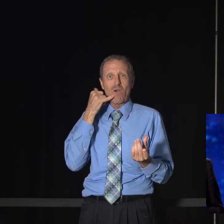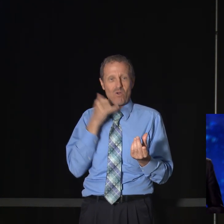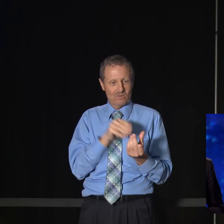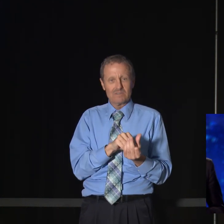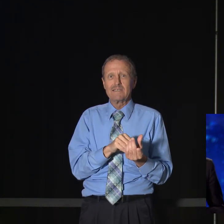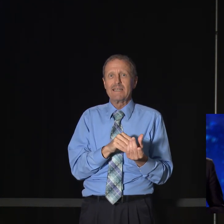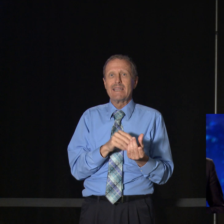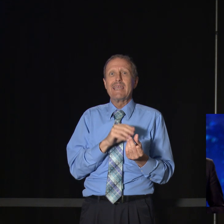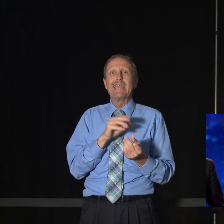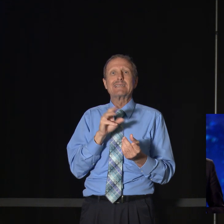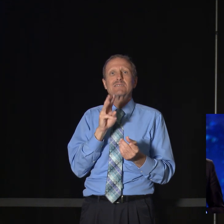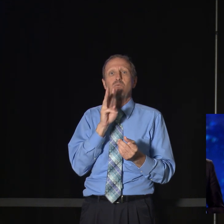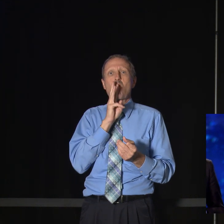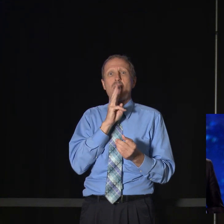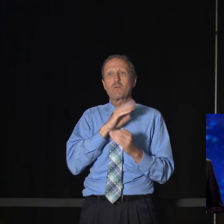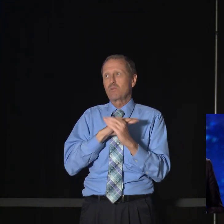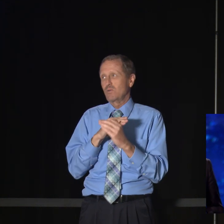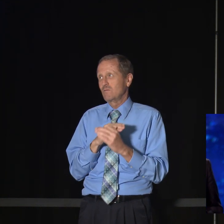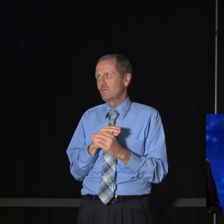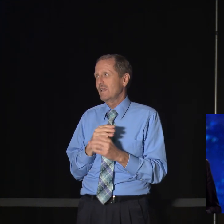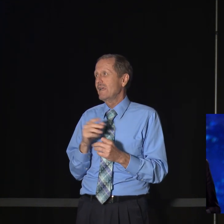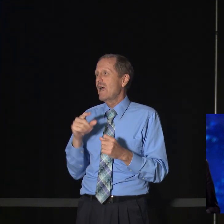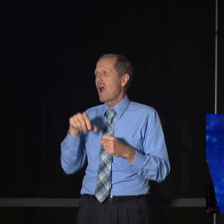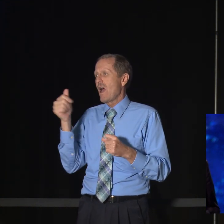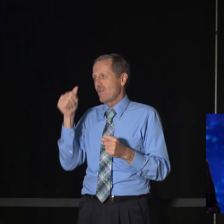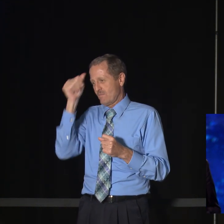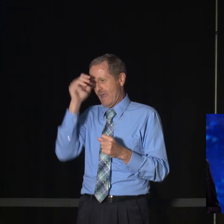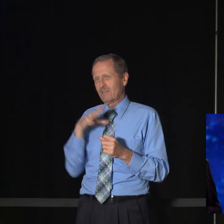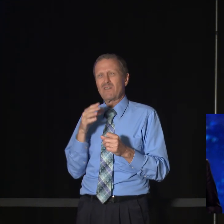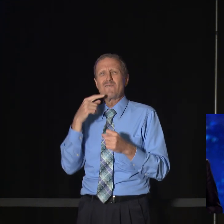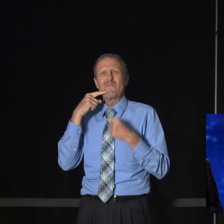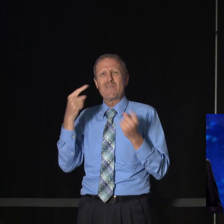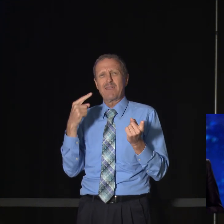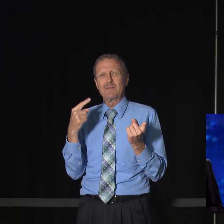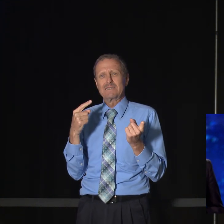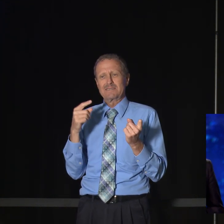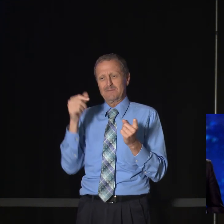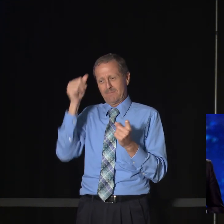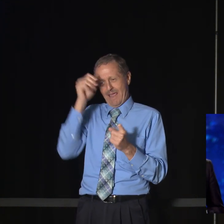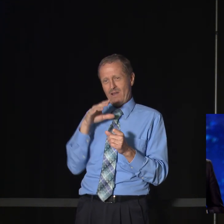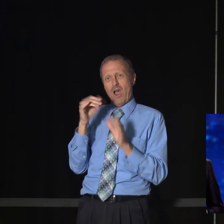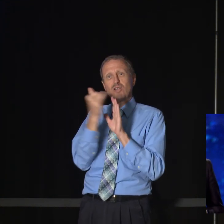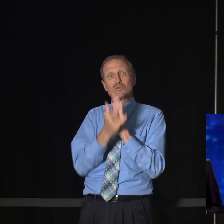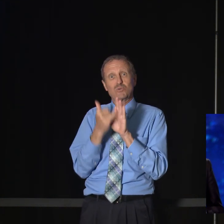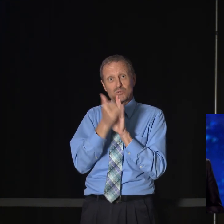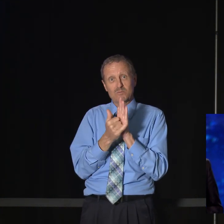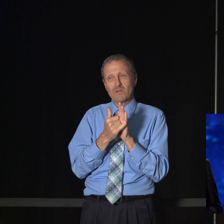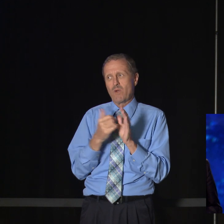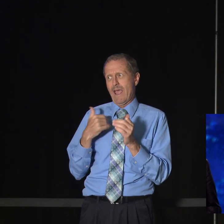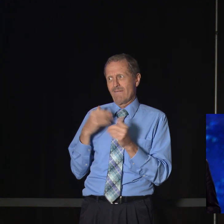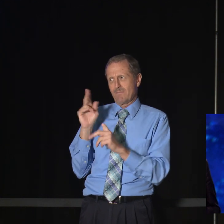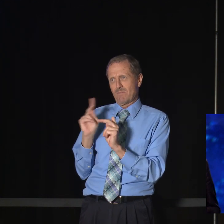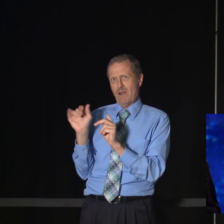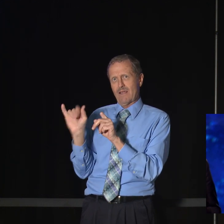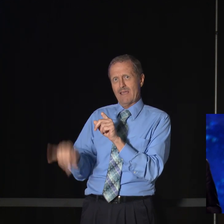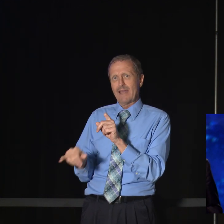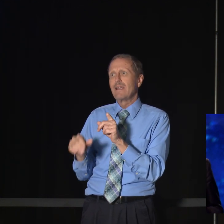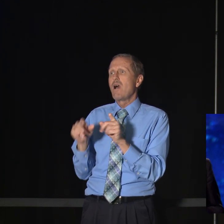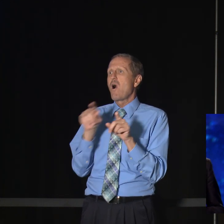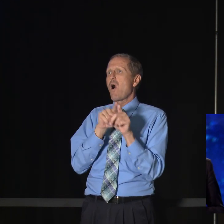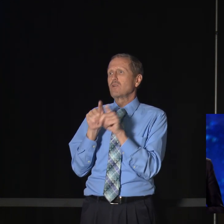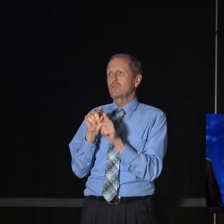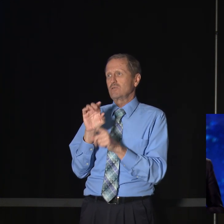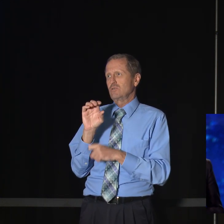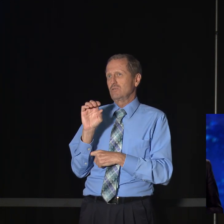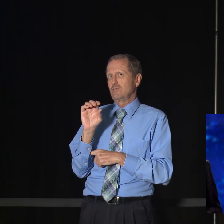like Justin Koo, who is a famous vlogger on YouTube. And so we've had people like that. We've also had people like Chef Chu,